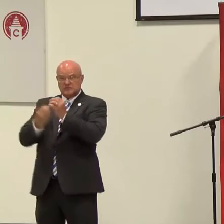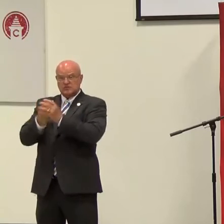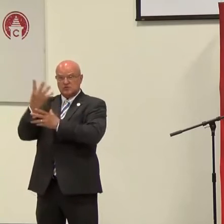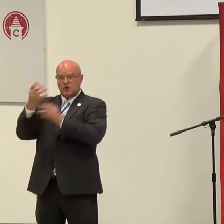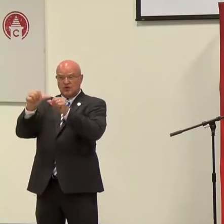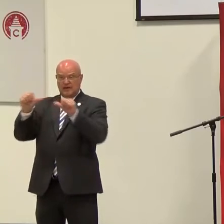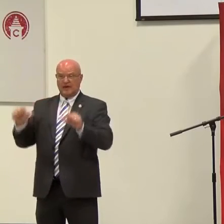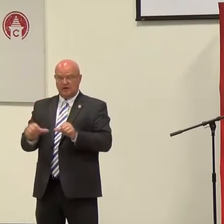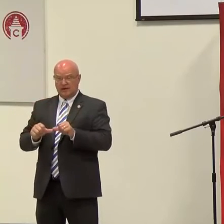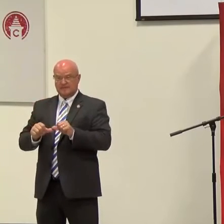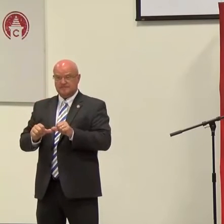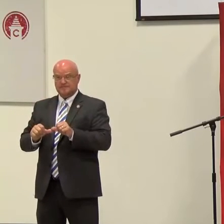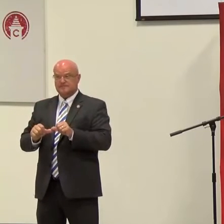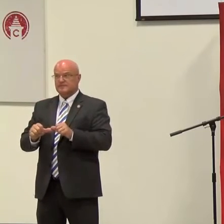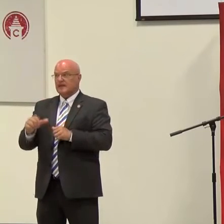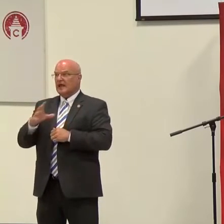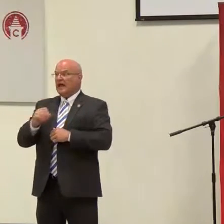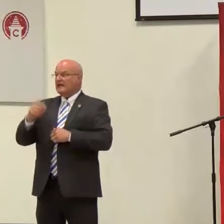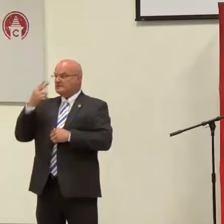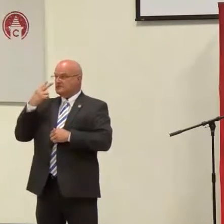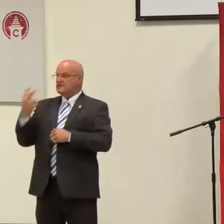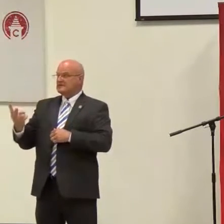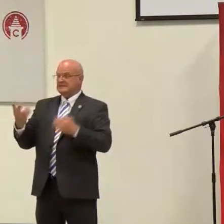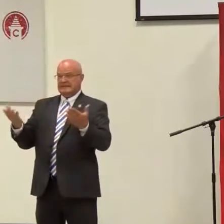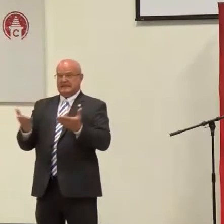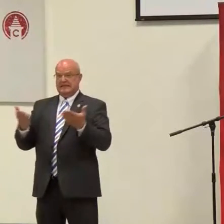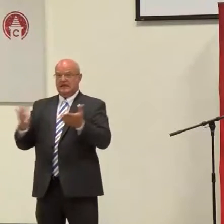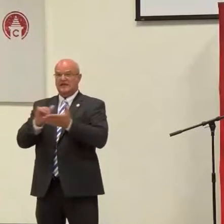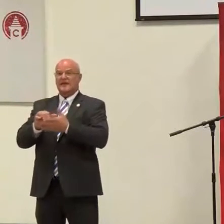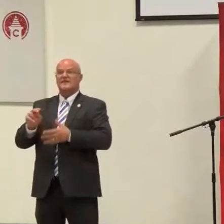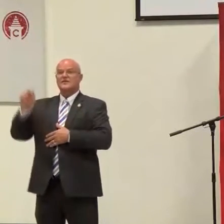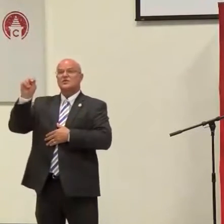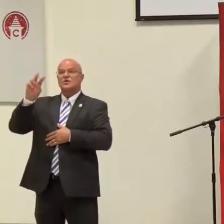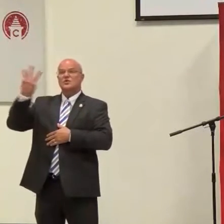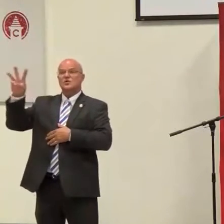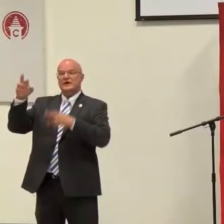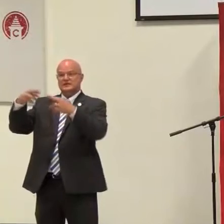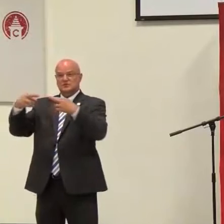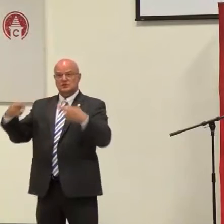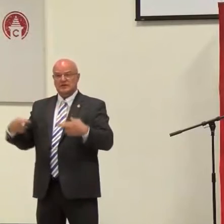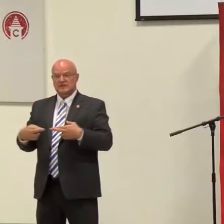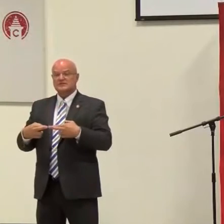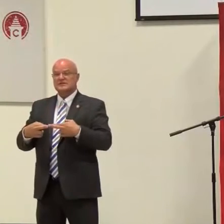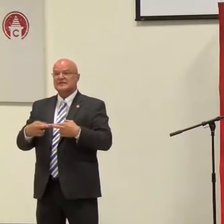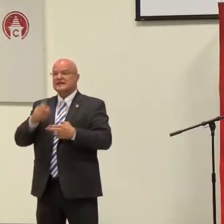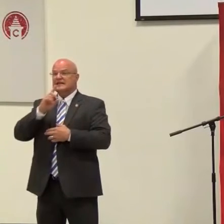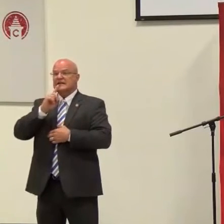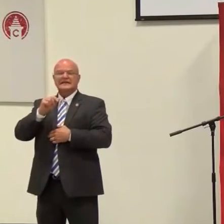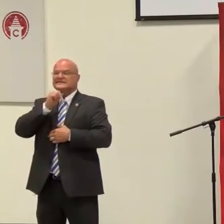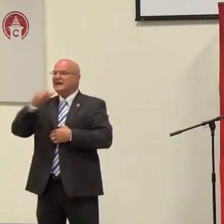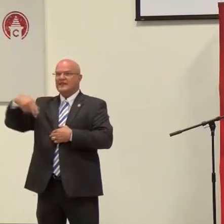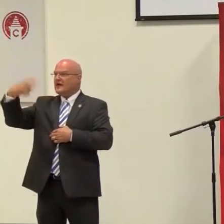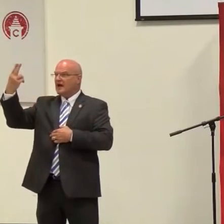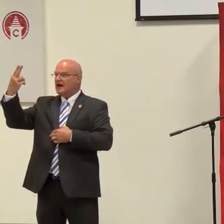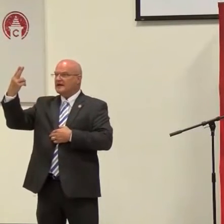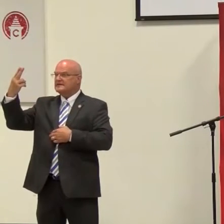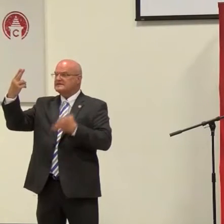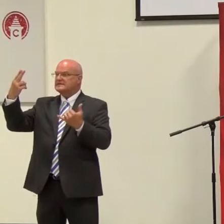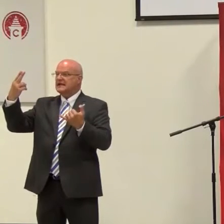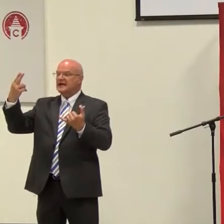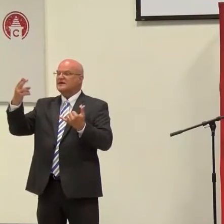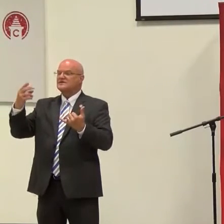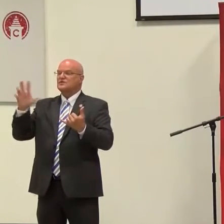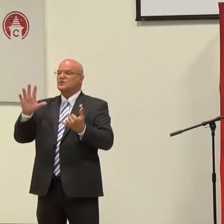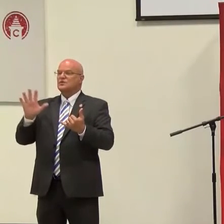growth area. And as you can see here, that the northwest region is not the highest. In fact,